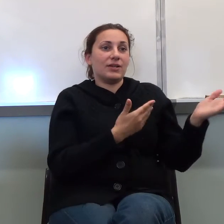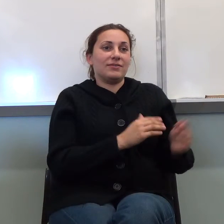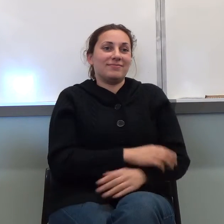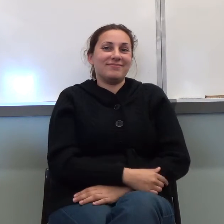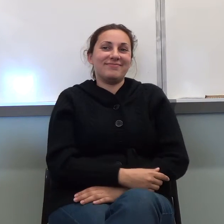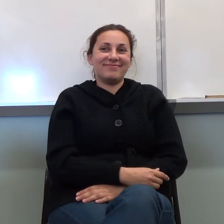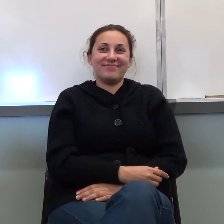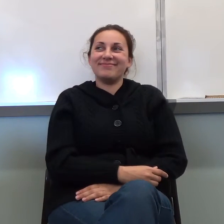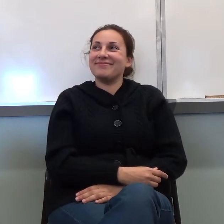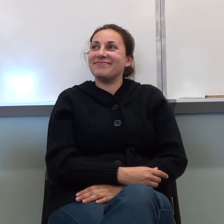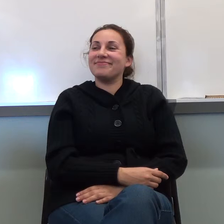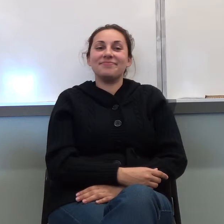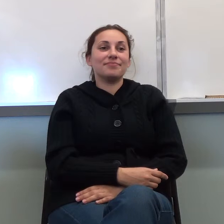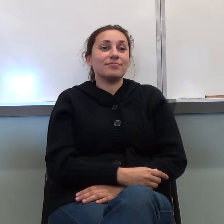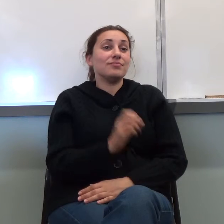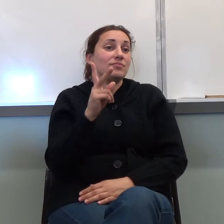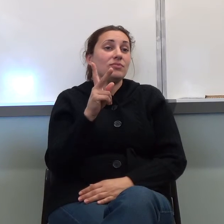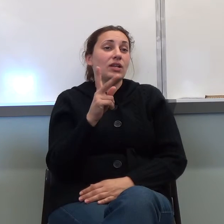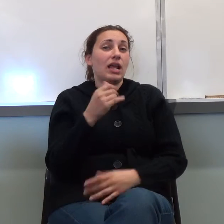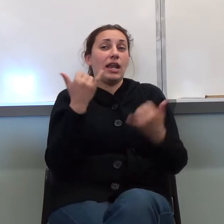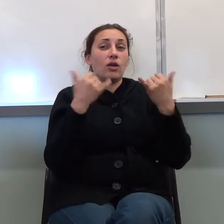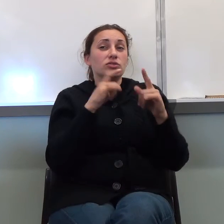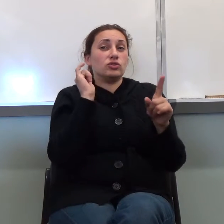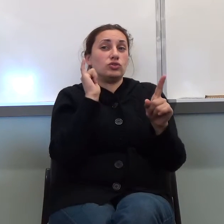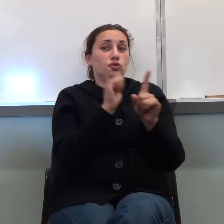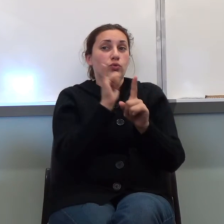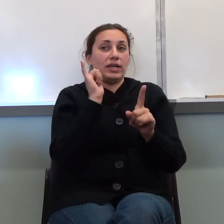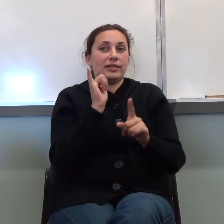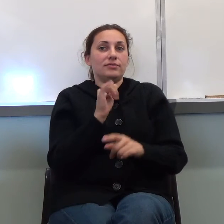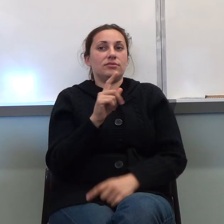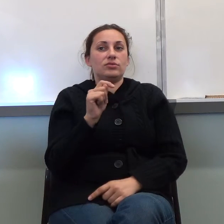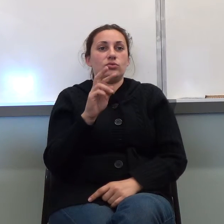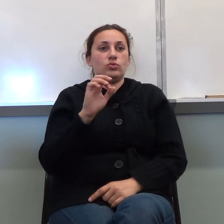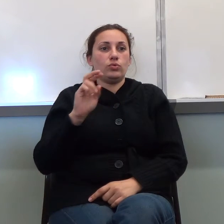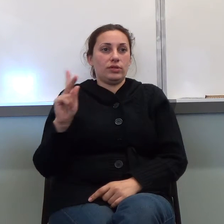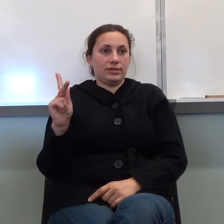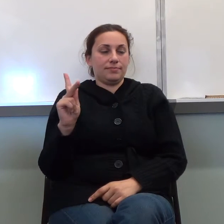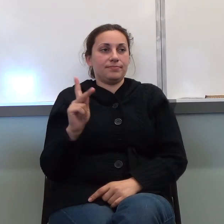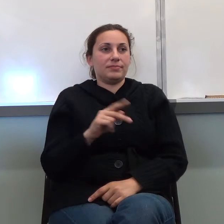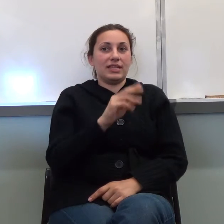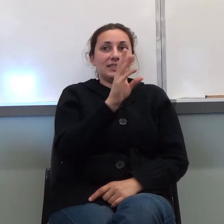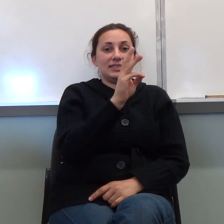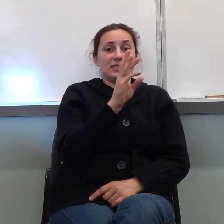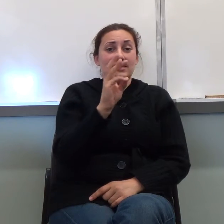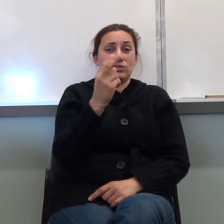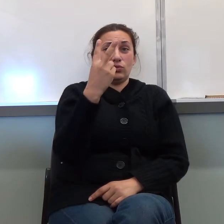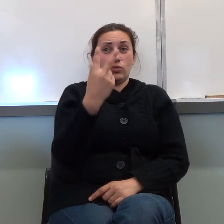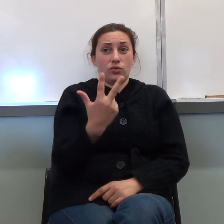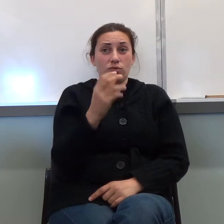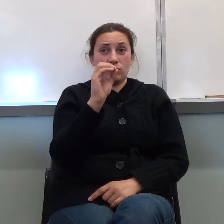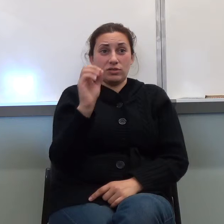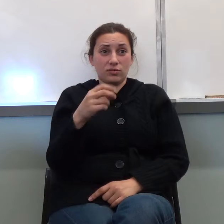Okay, now they're putting a little trick on us here, huh? 66 2/3%. We just saw that one, right? What does